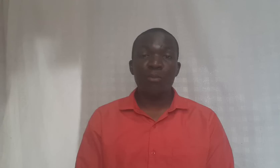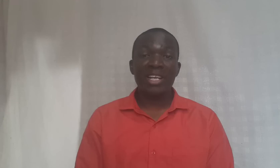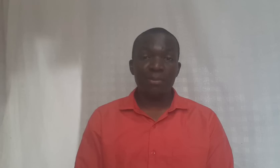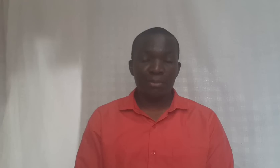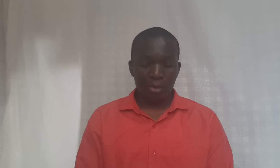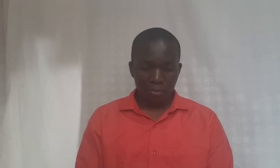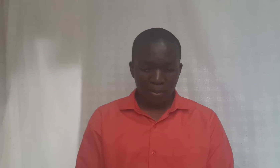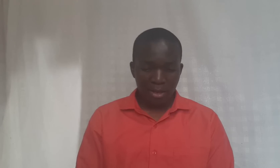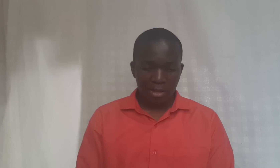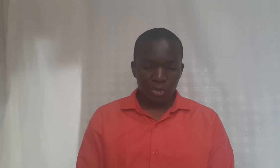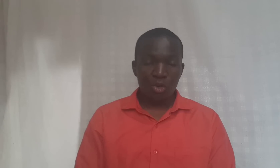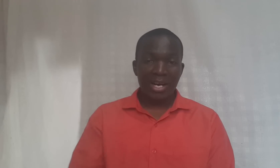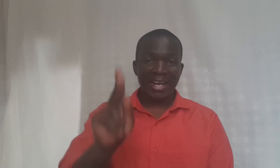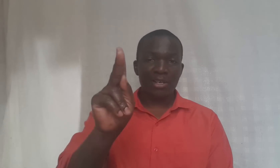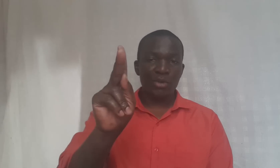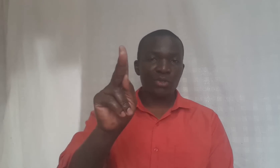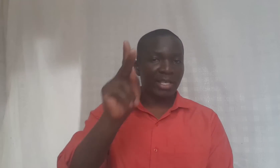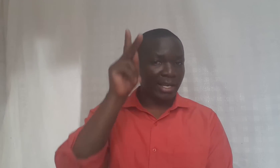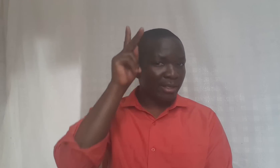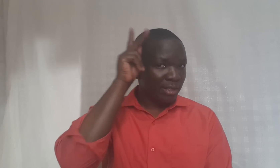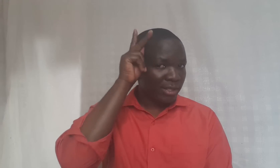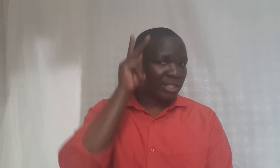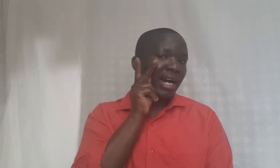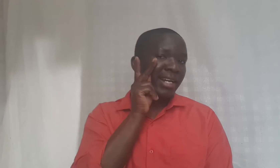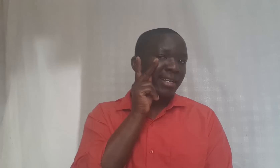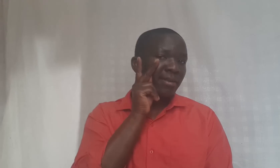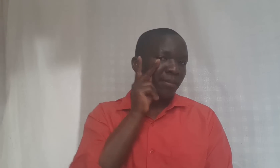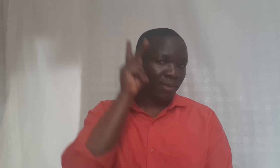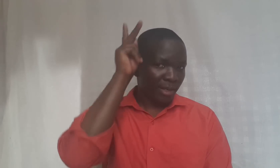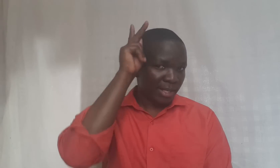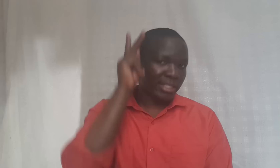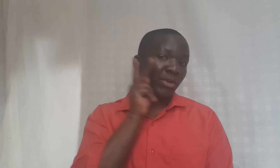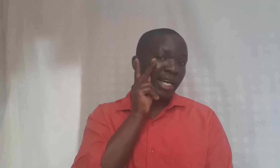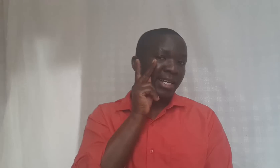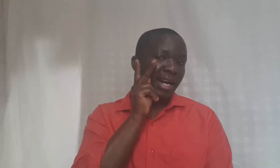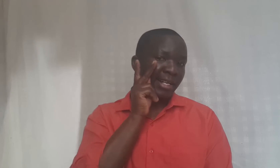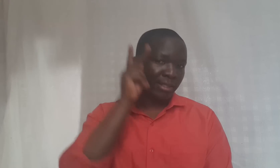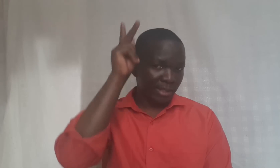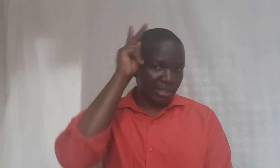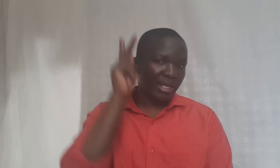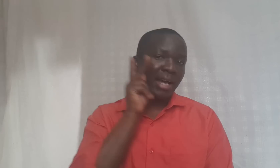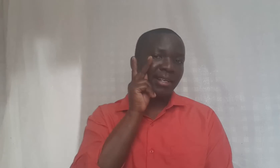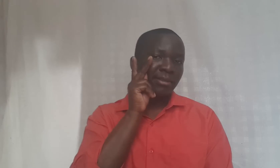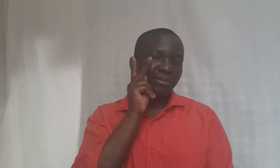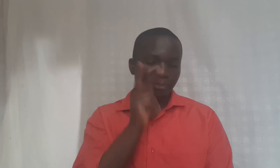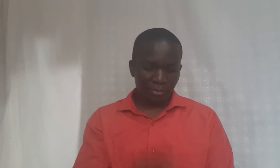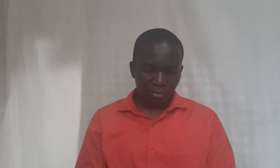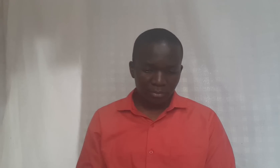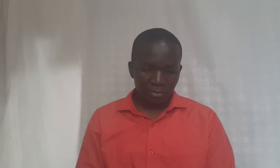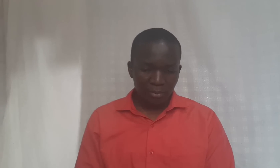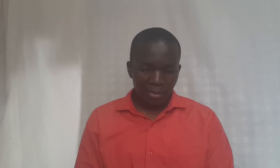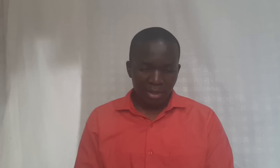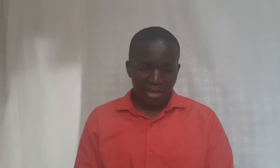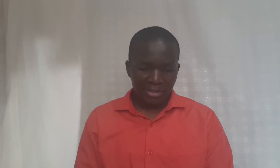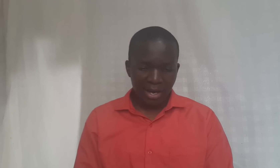prominent people. So Karen, we use K, this Karen, that's how we sign Karen. This Karen, that's